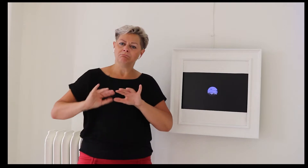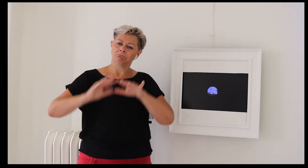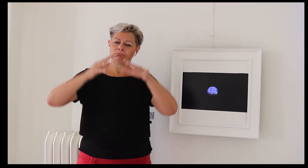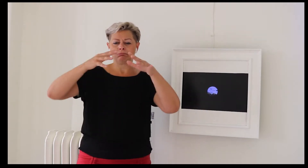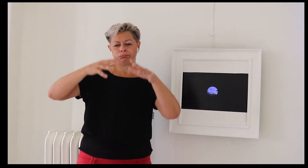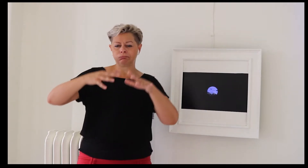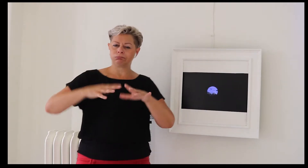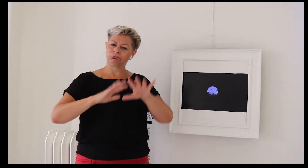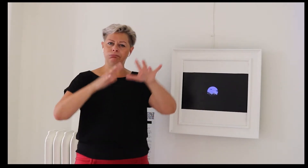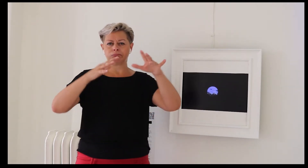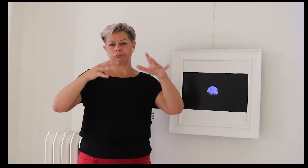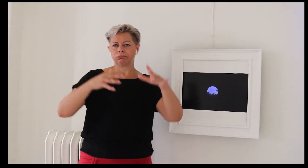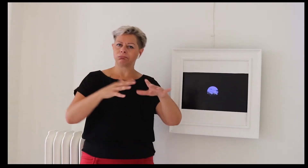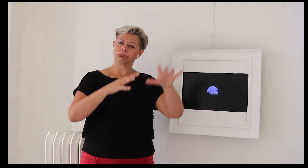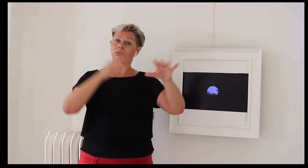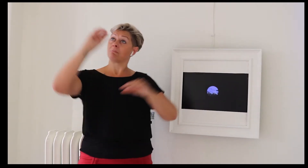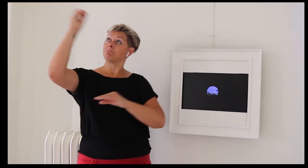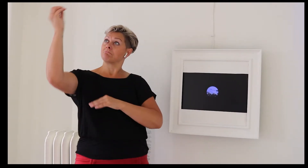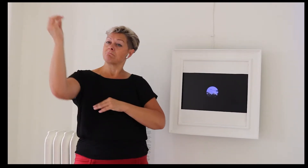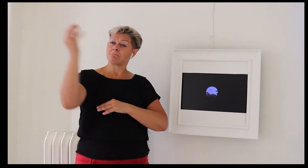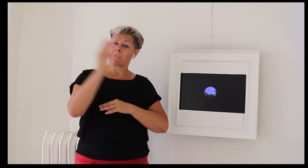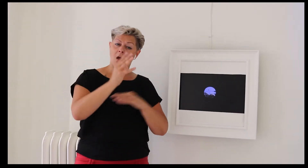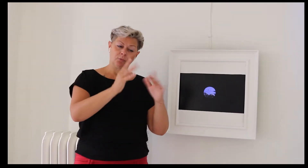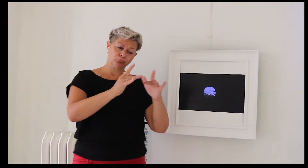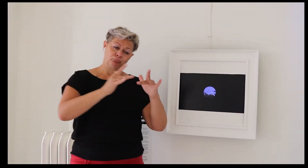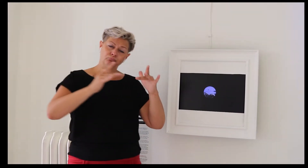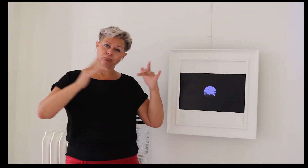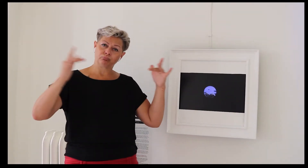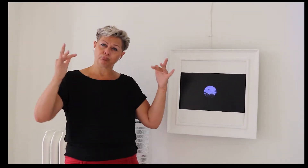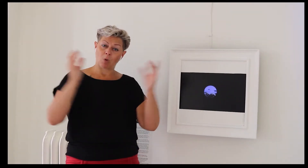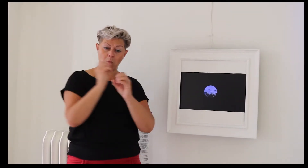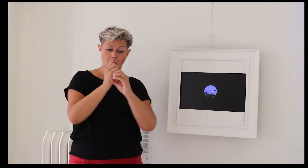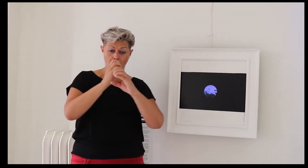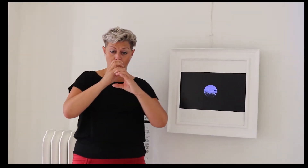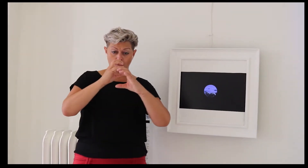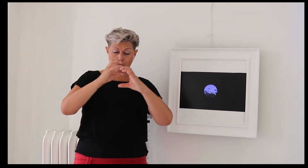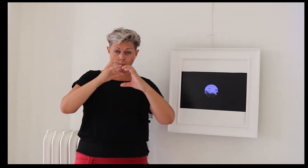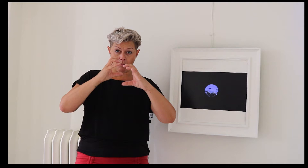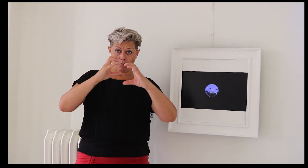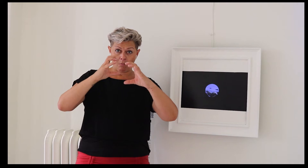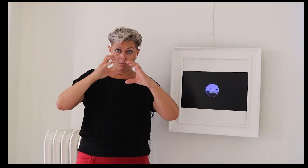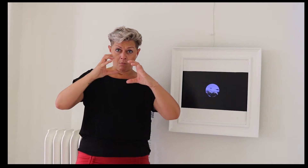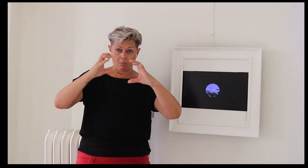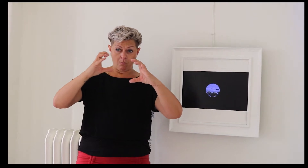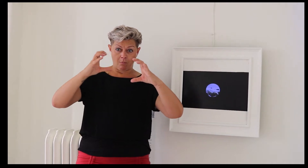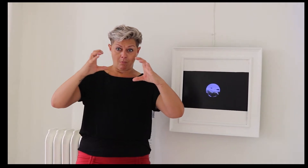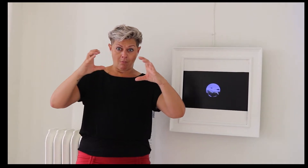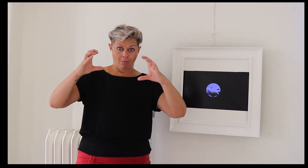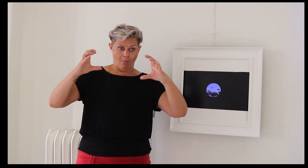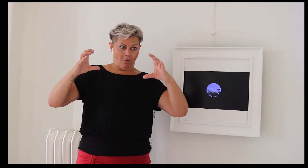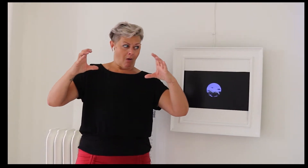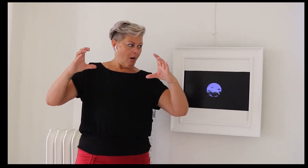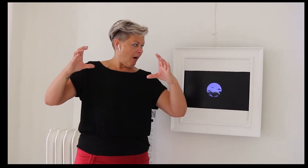rocks and a calm sea shimmering in the sunlight. The pinhole gets wider as the view expands to fill the